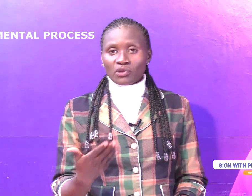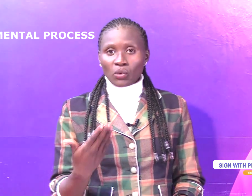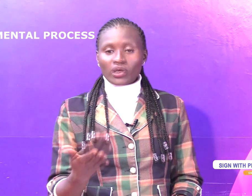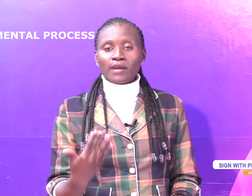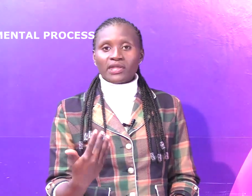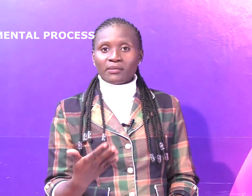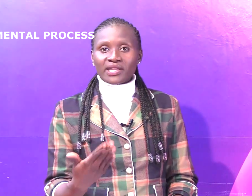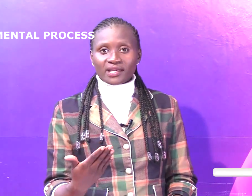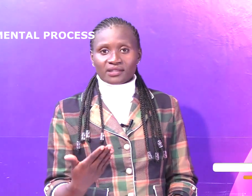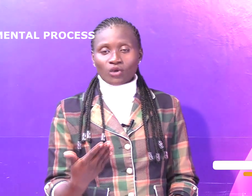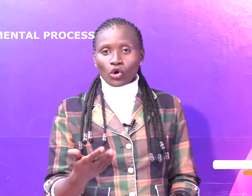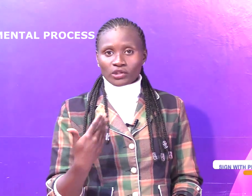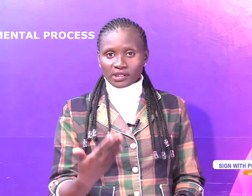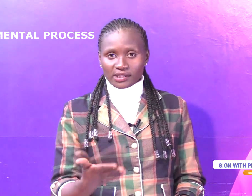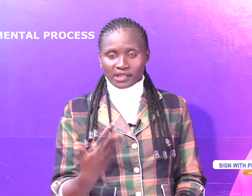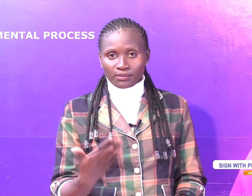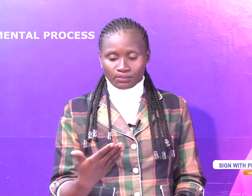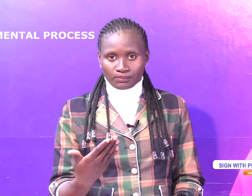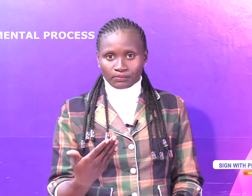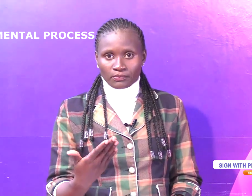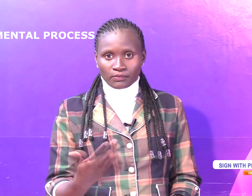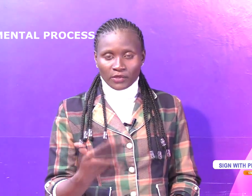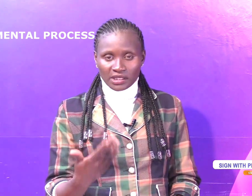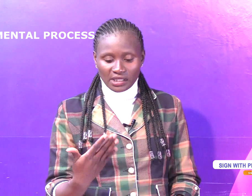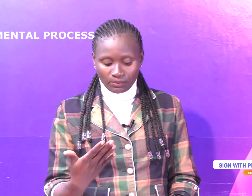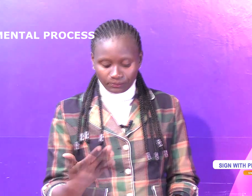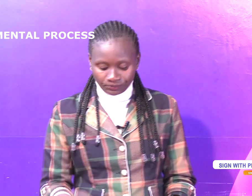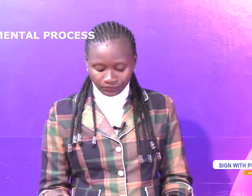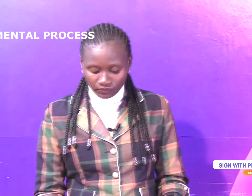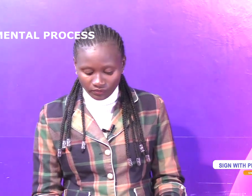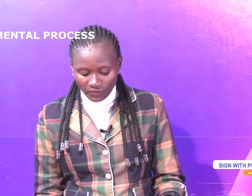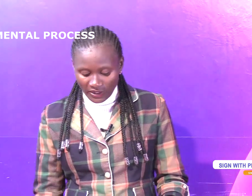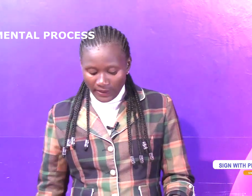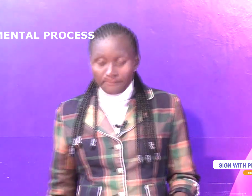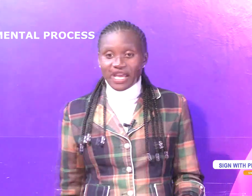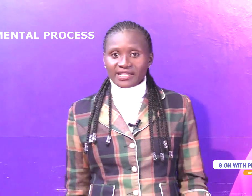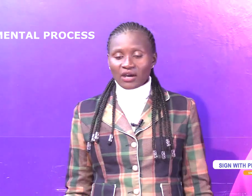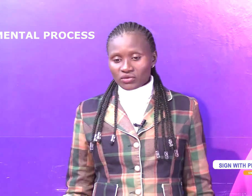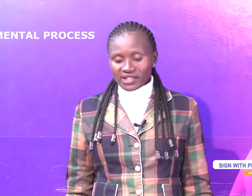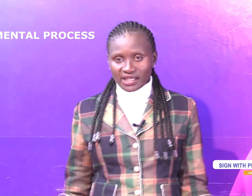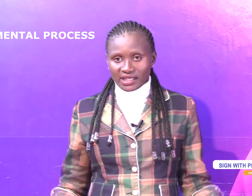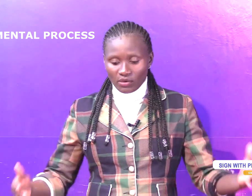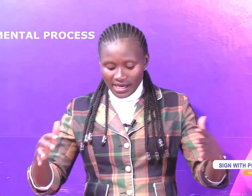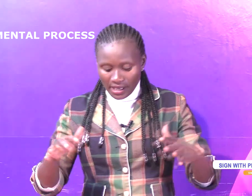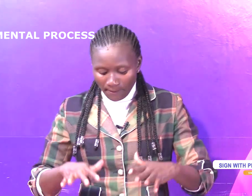in mathematics. So seem, seem. Bet. How do we sign the word bet?